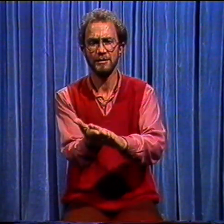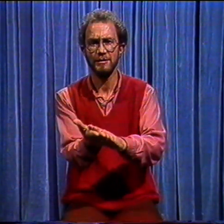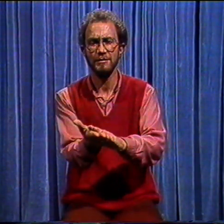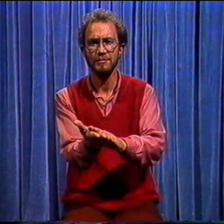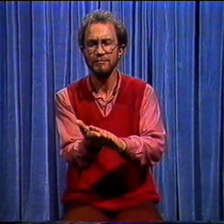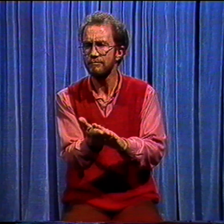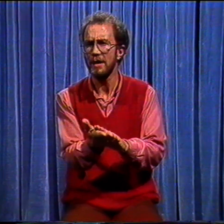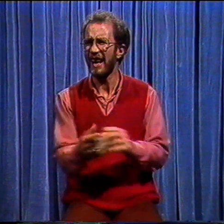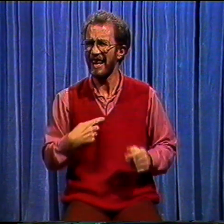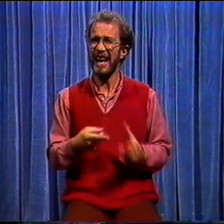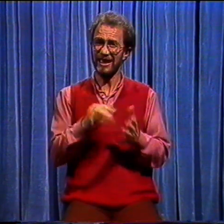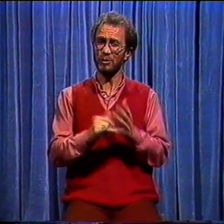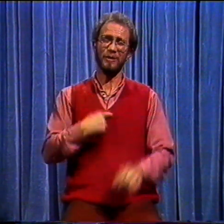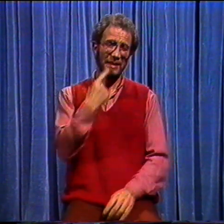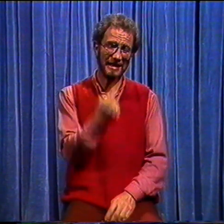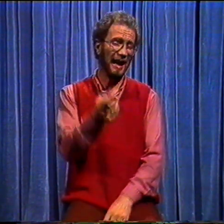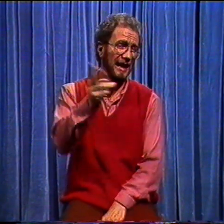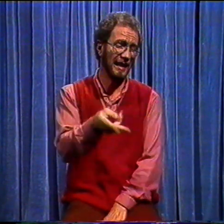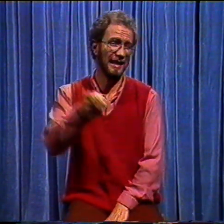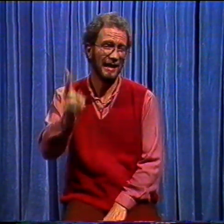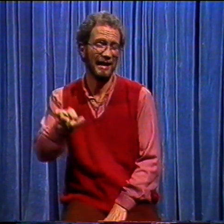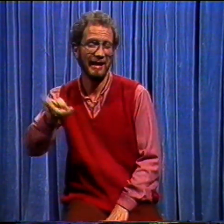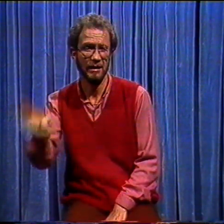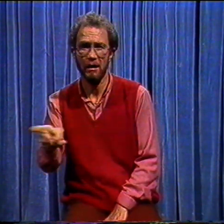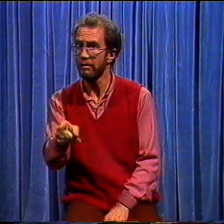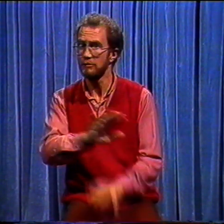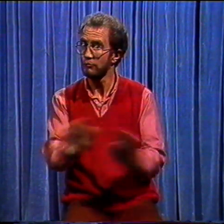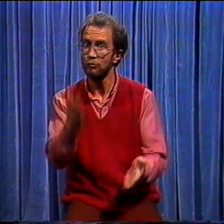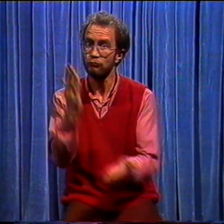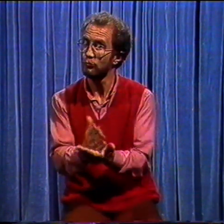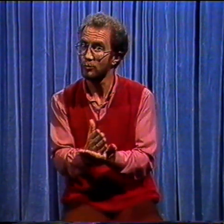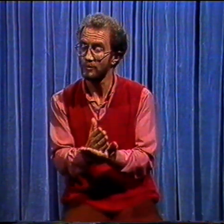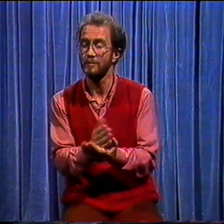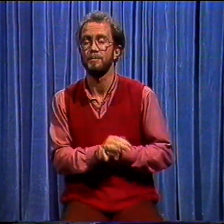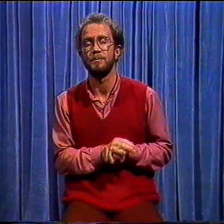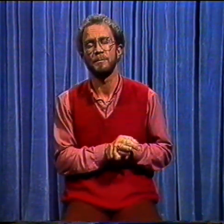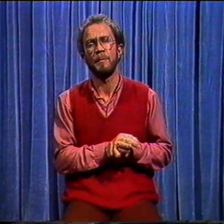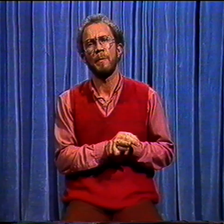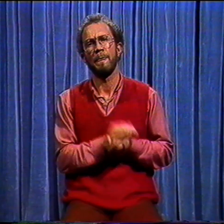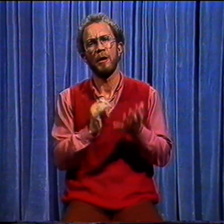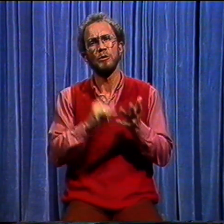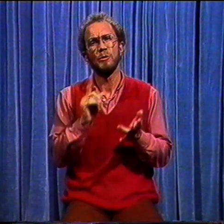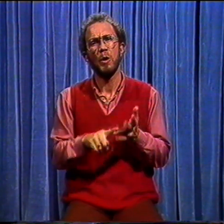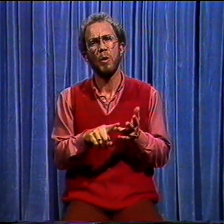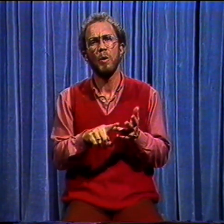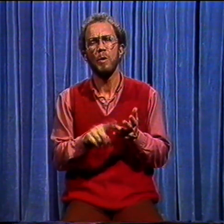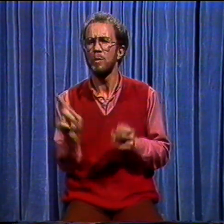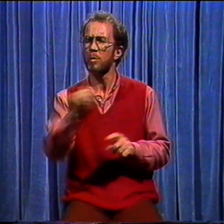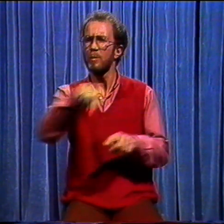the hands. And as we've said many times before, that's not true. So